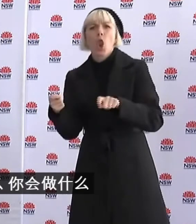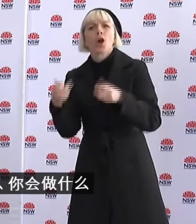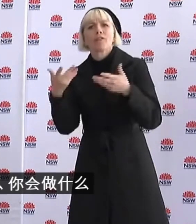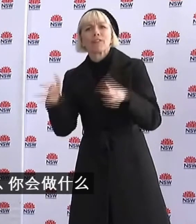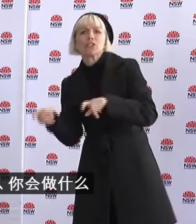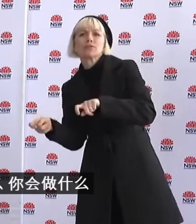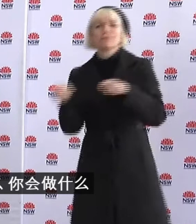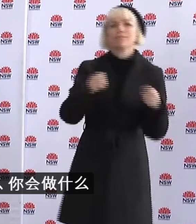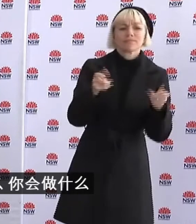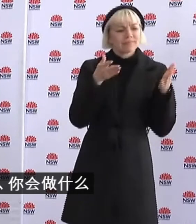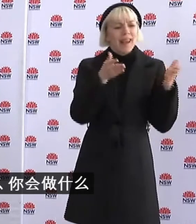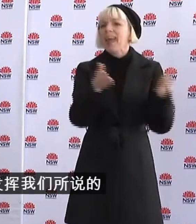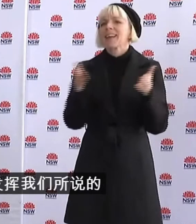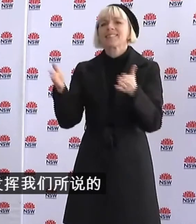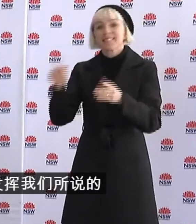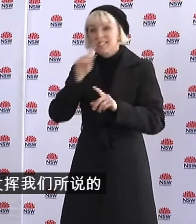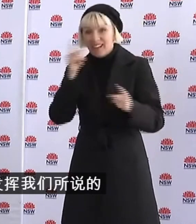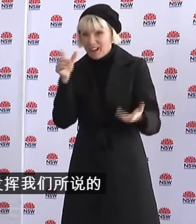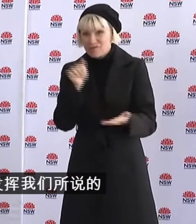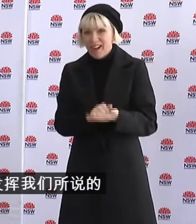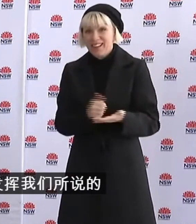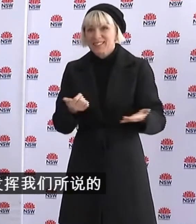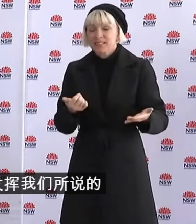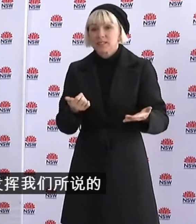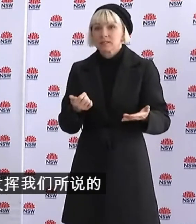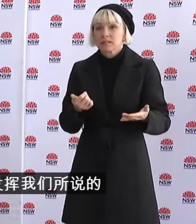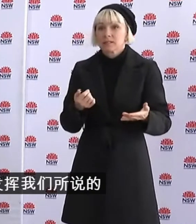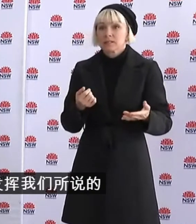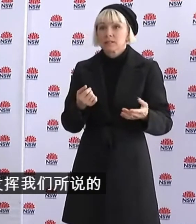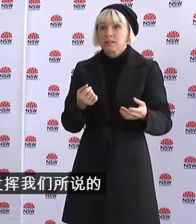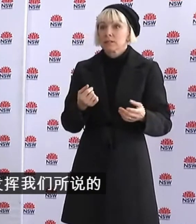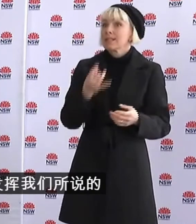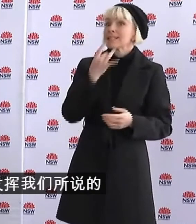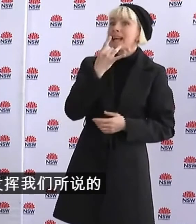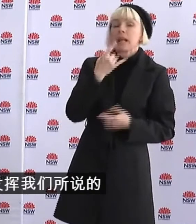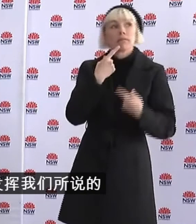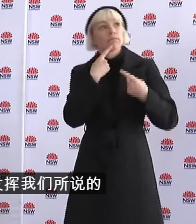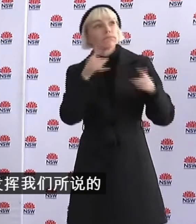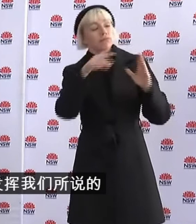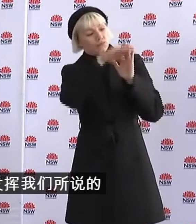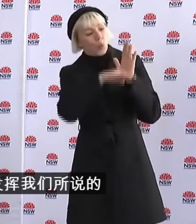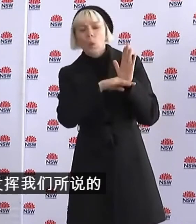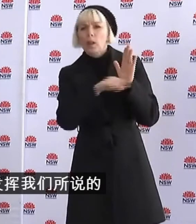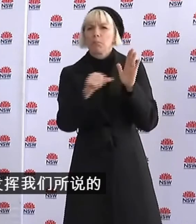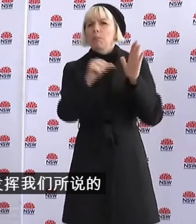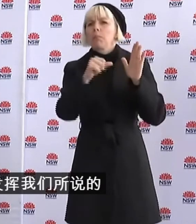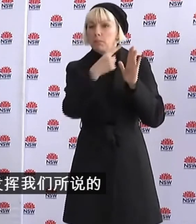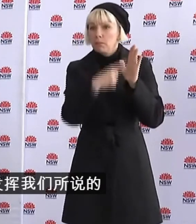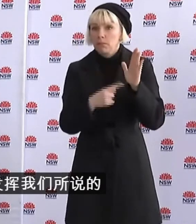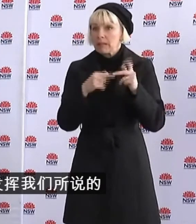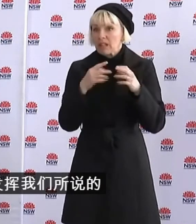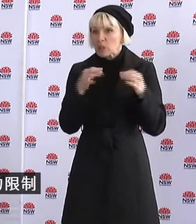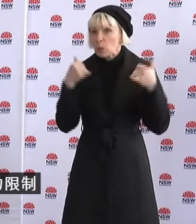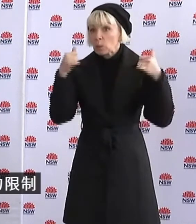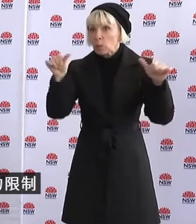on Friday? And what will you do if the Saturday restrictions don't work? Well, obviously,